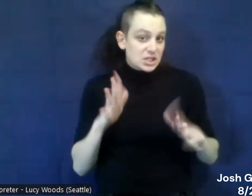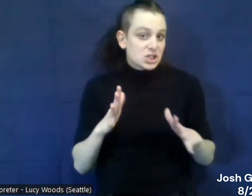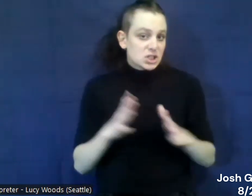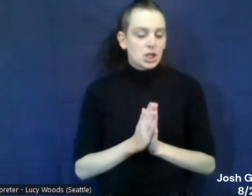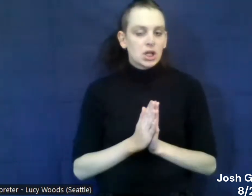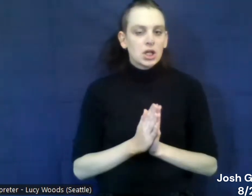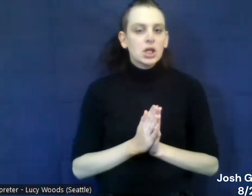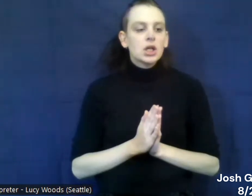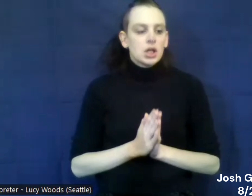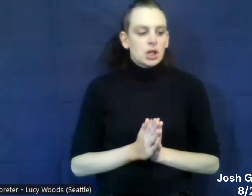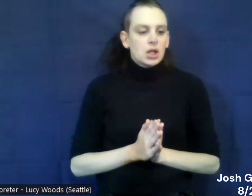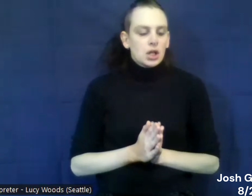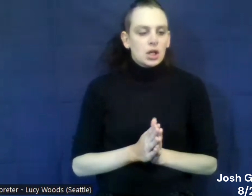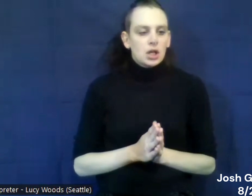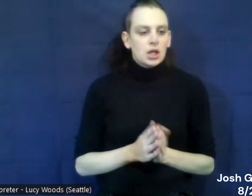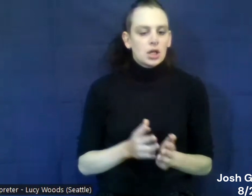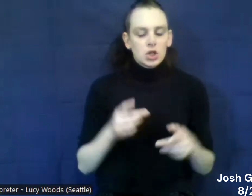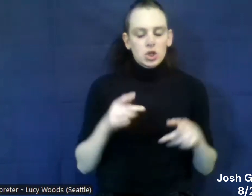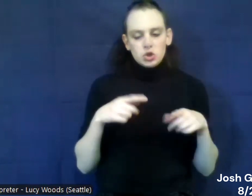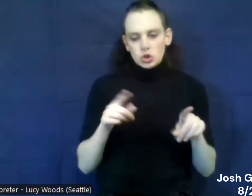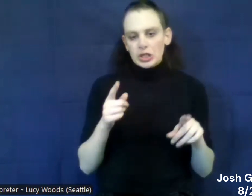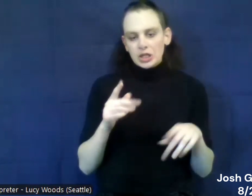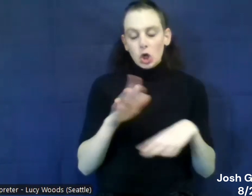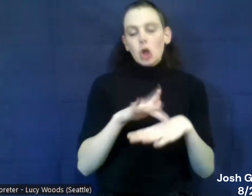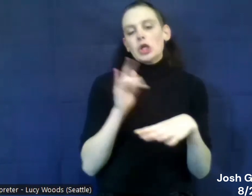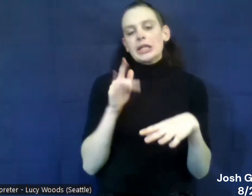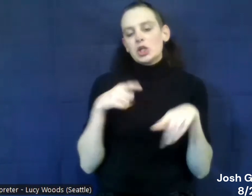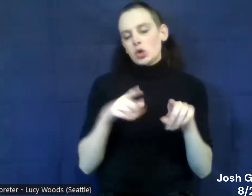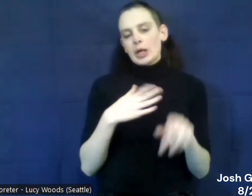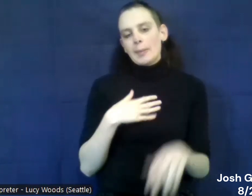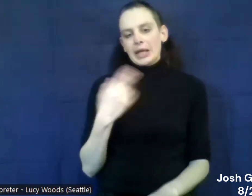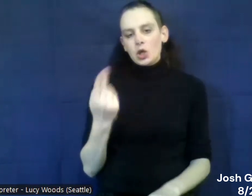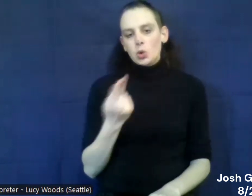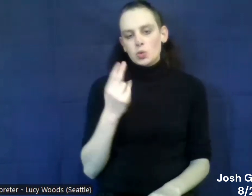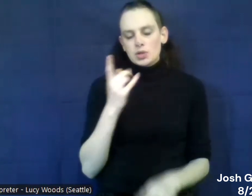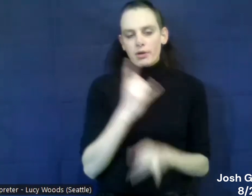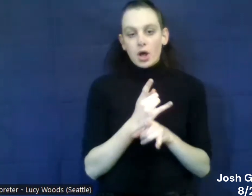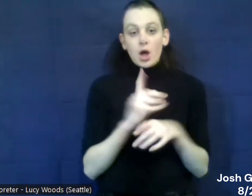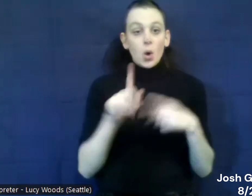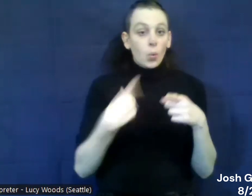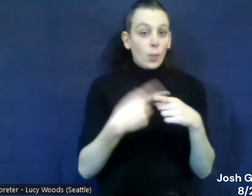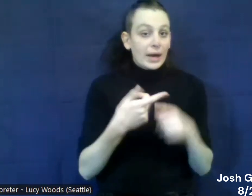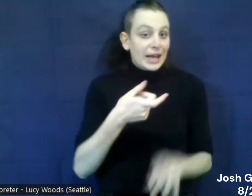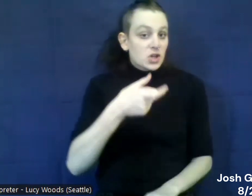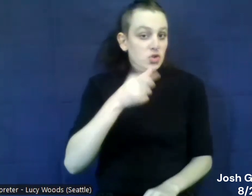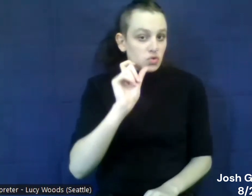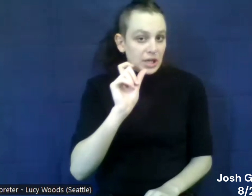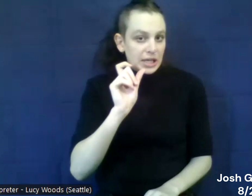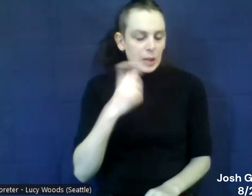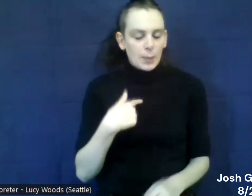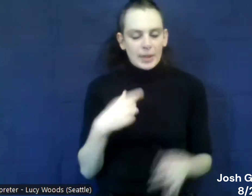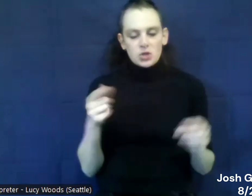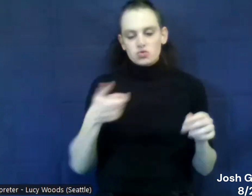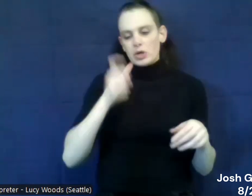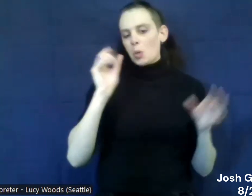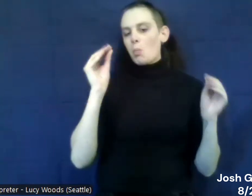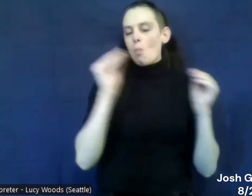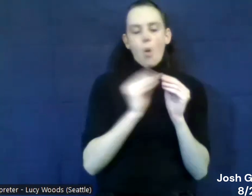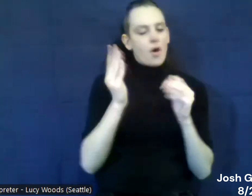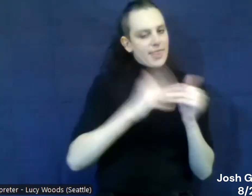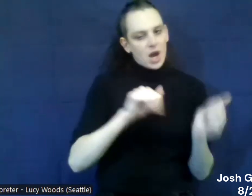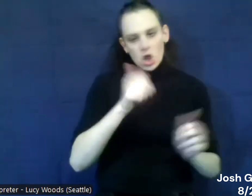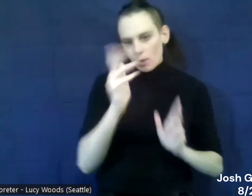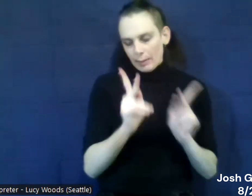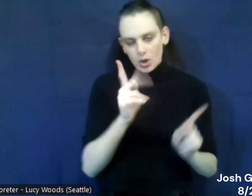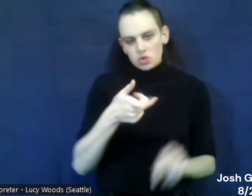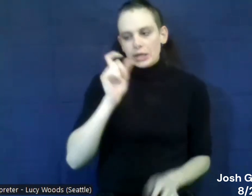in my use was when I started to drink, I was drinking more than everybody else. I was drinking different than everybody